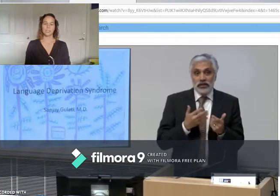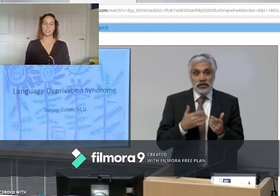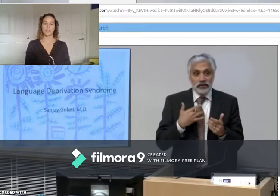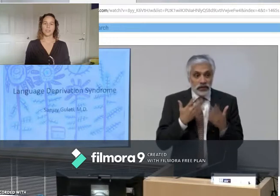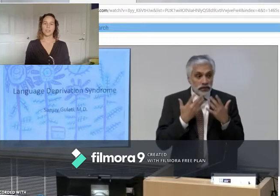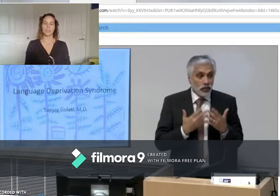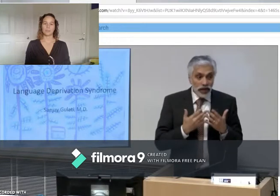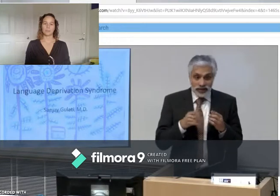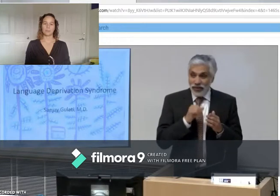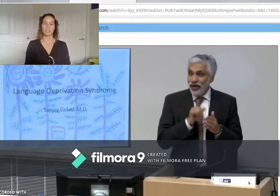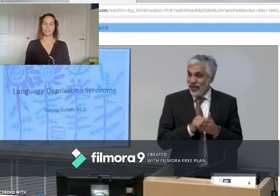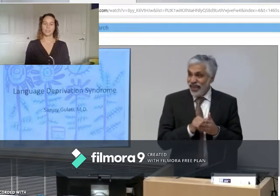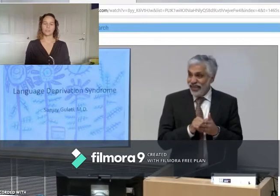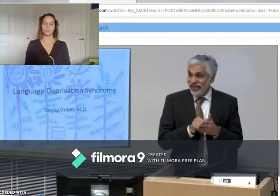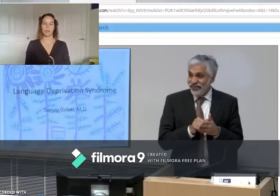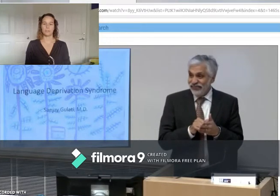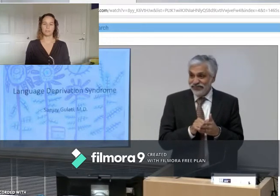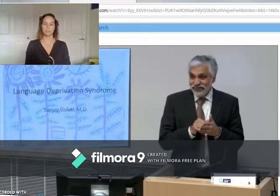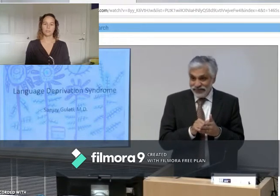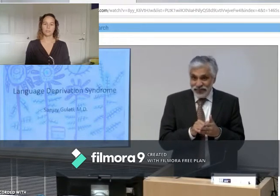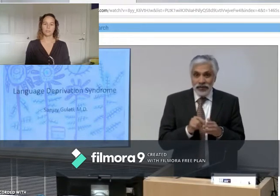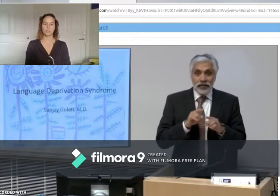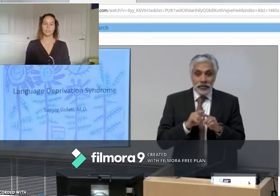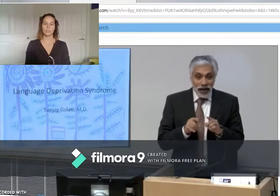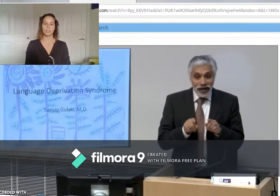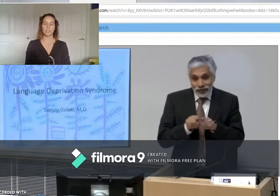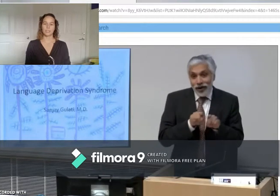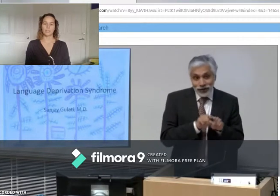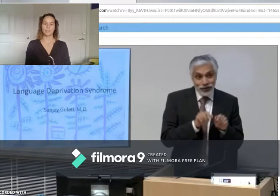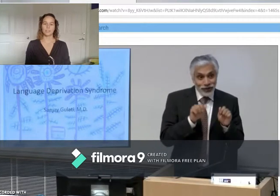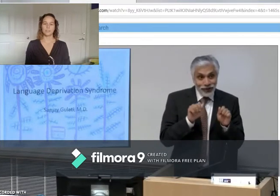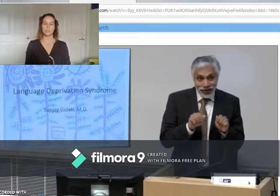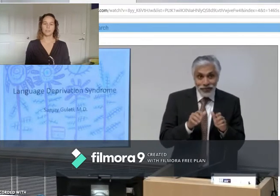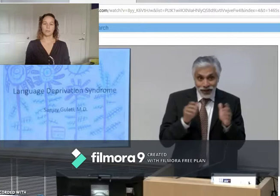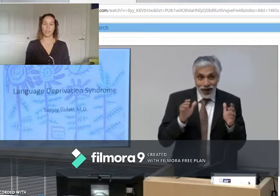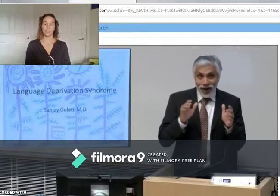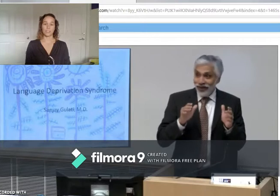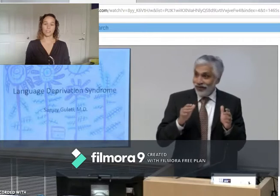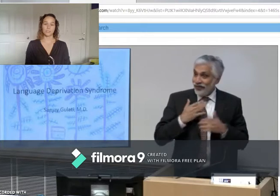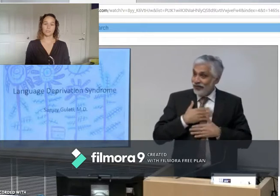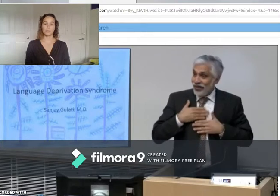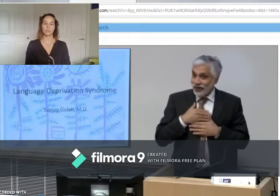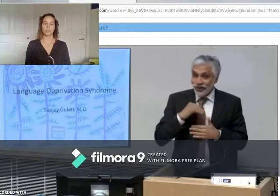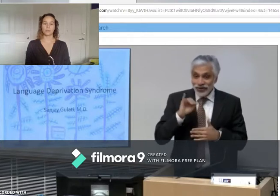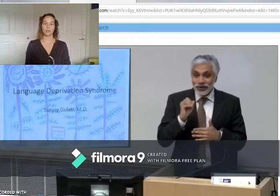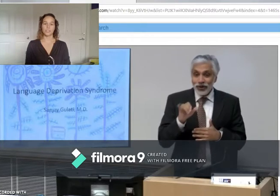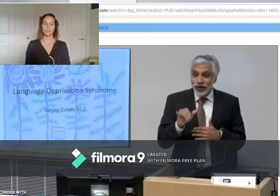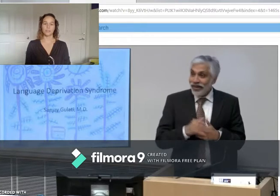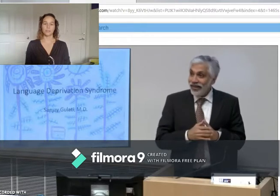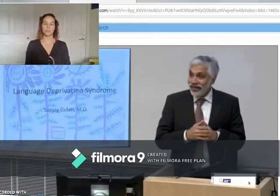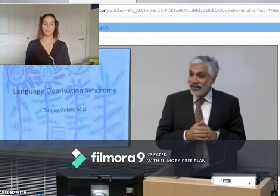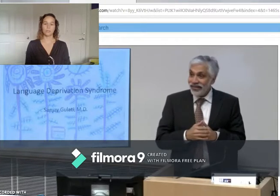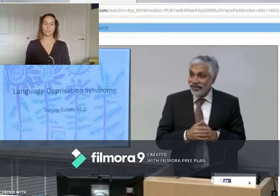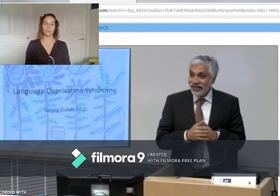who've seen that language deprivation is truly awful. It can lead to anger issues,